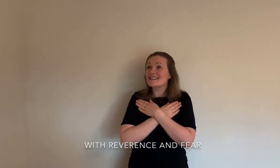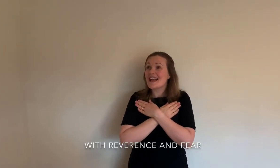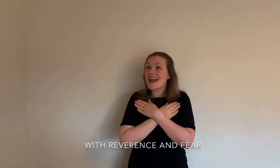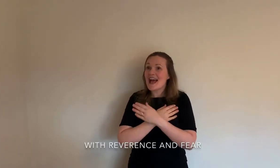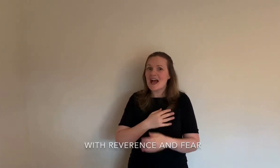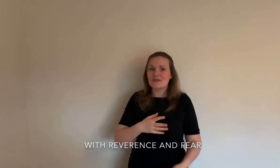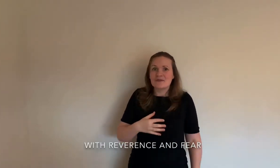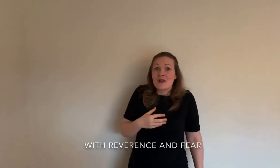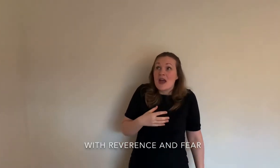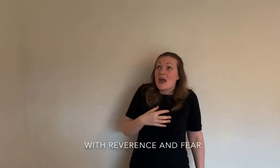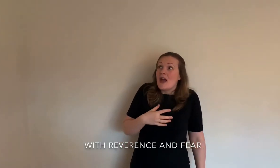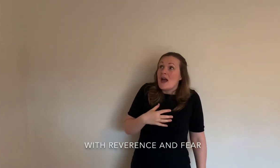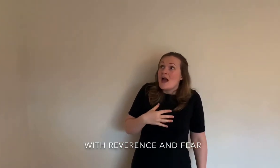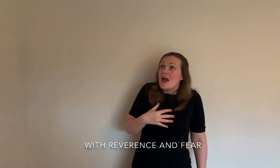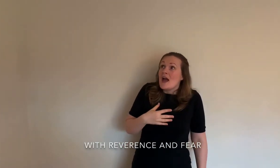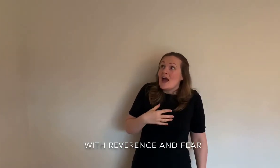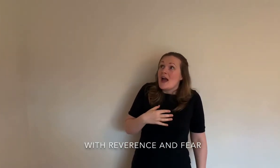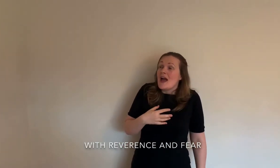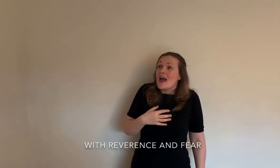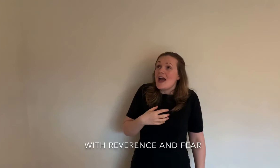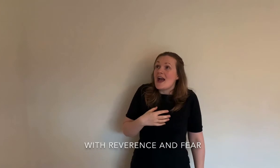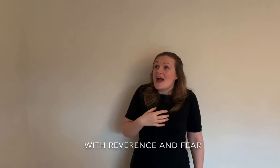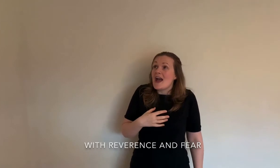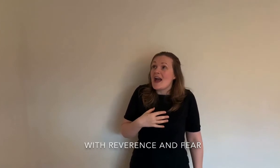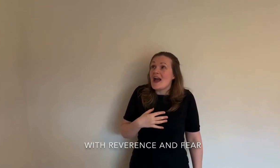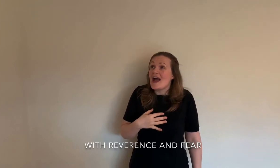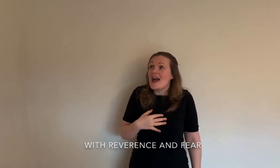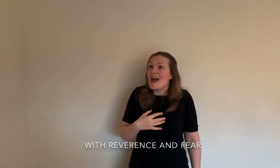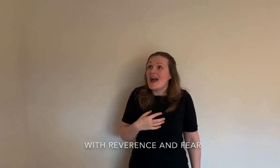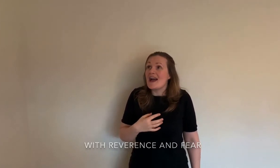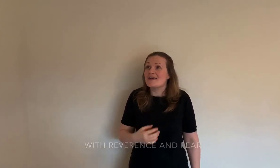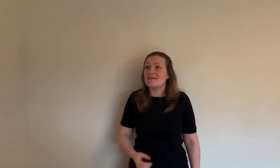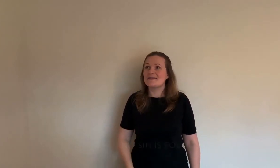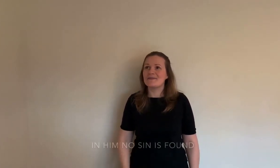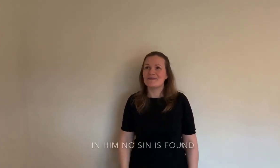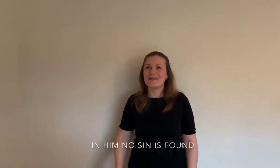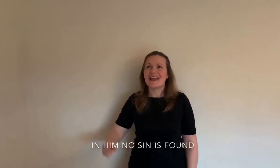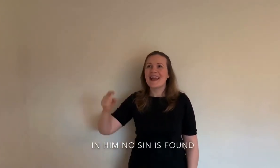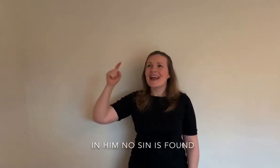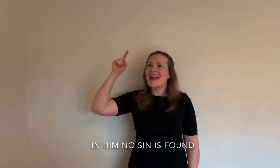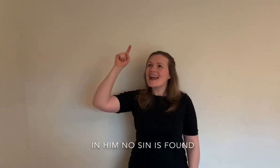and fear.